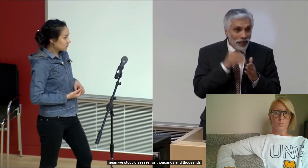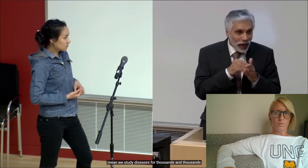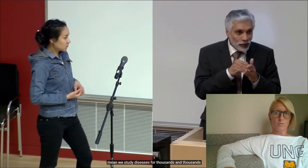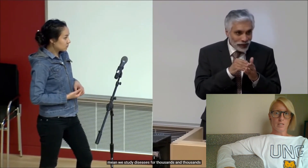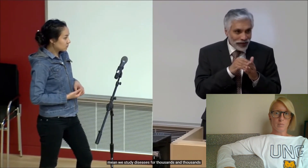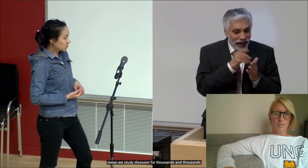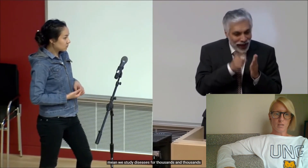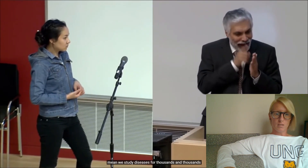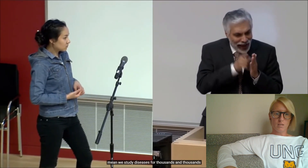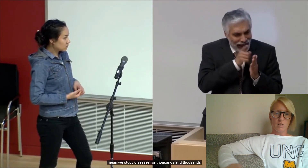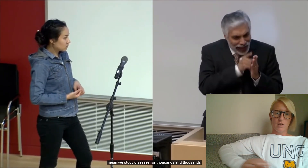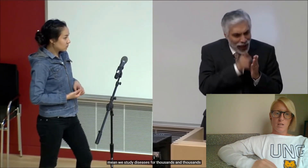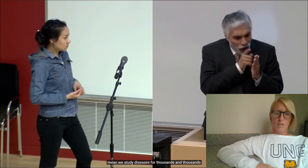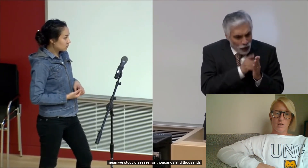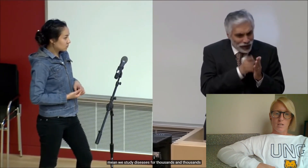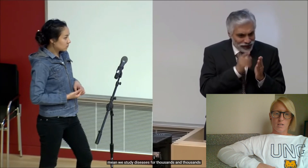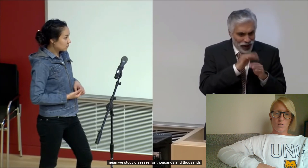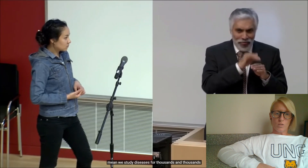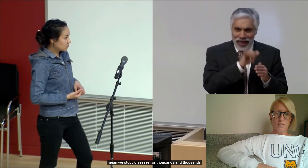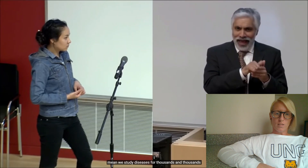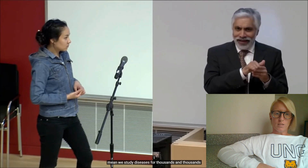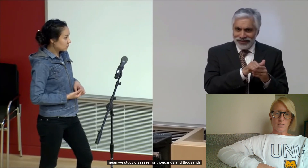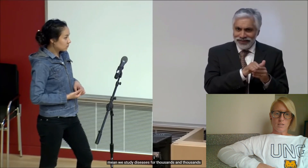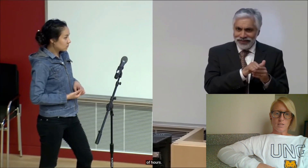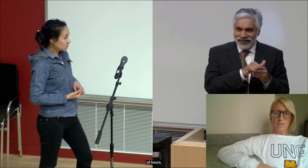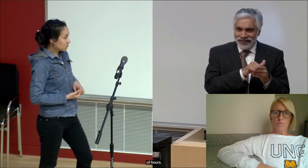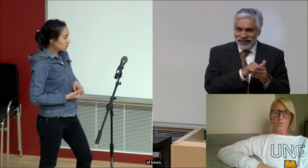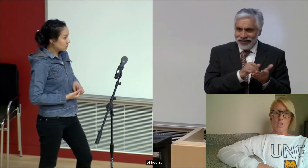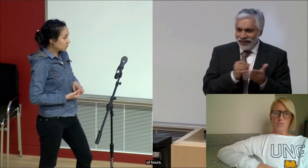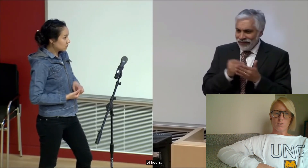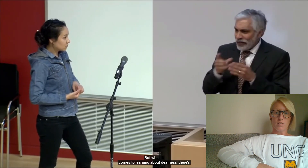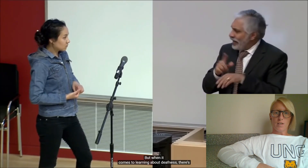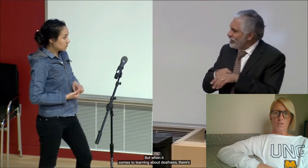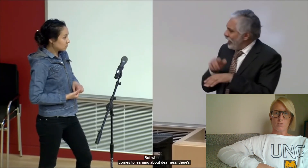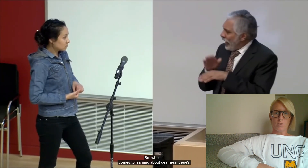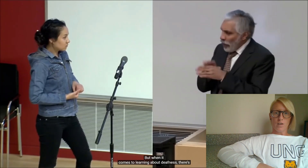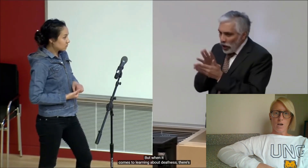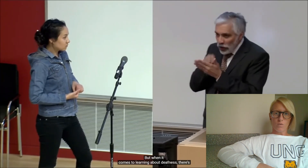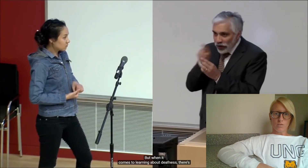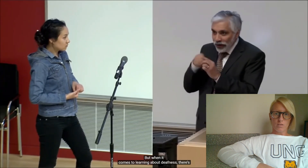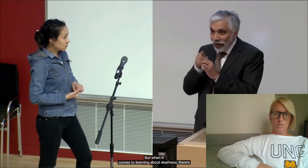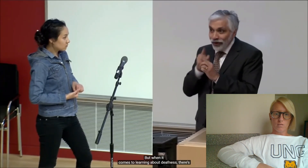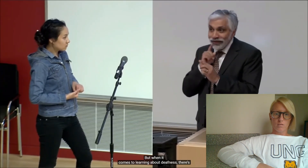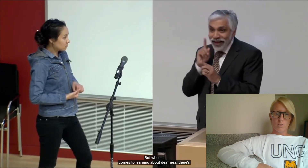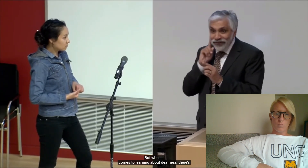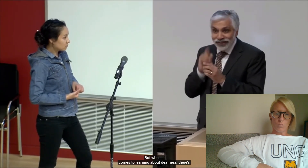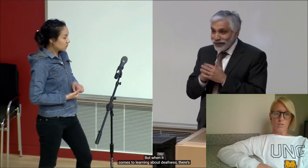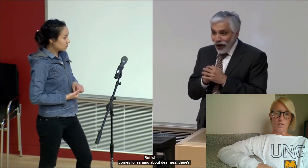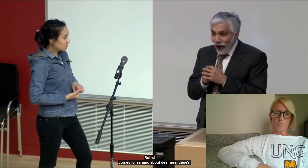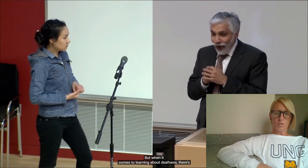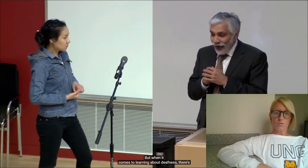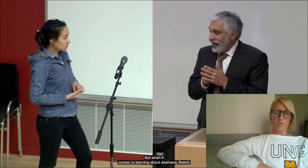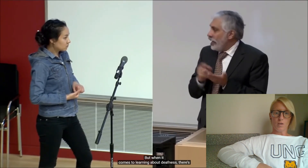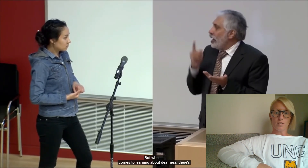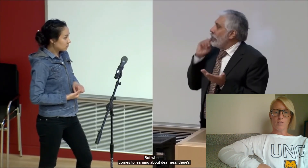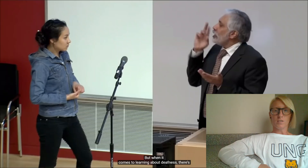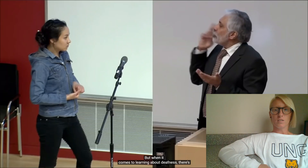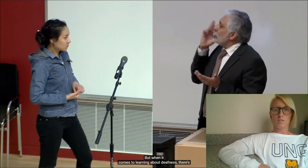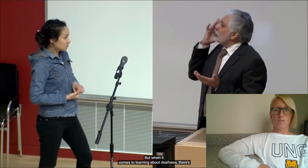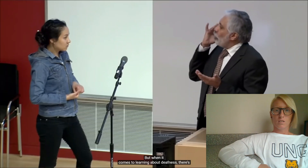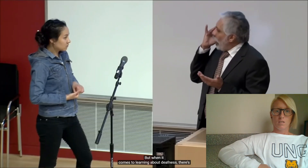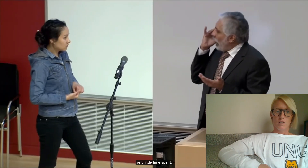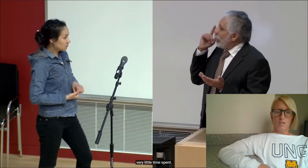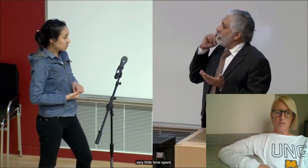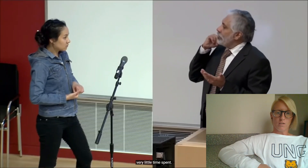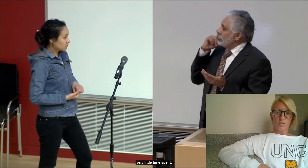study help diseases for life. thousands and We study thousands of diseases hours. For thousands and thousands of hours. But when it comes when to it comes learning to about learning about